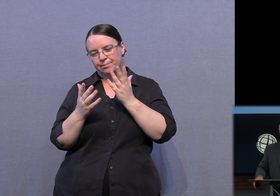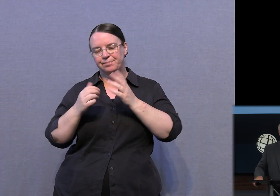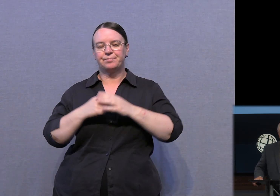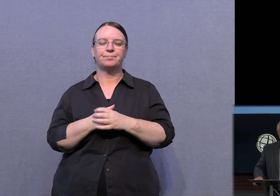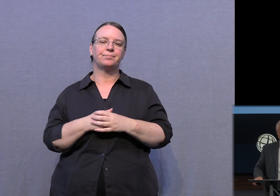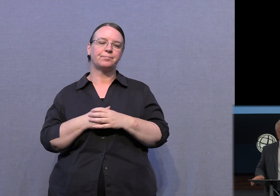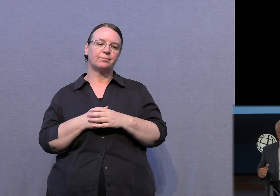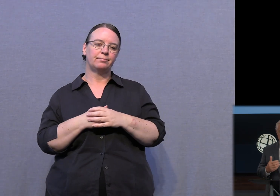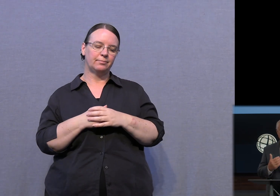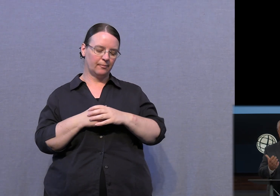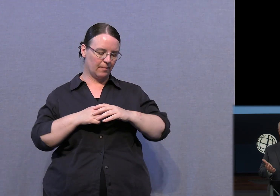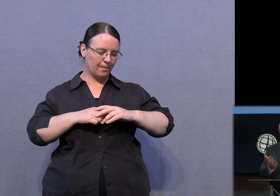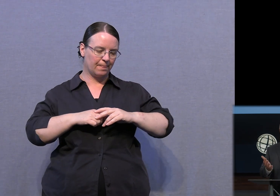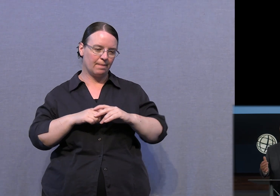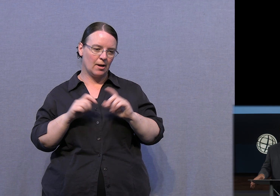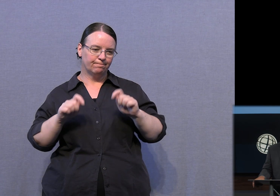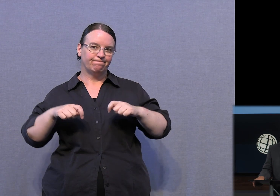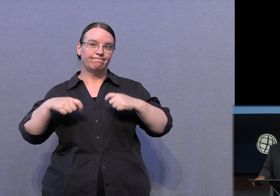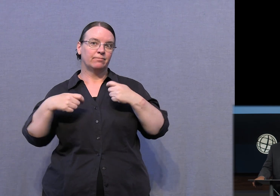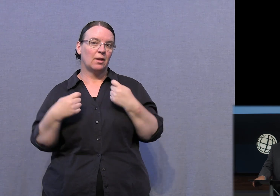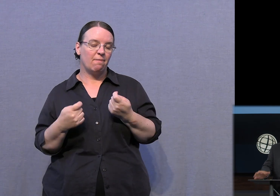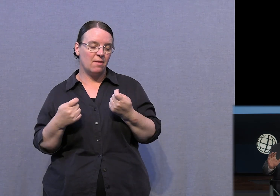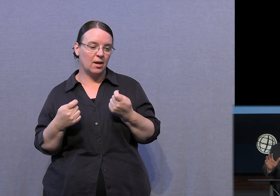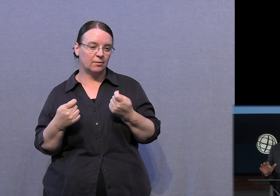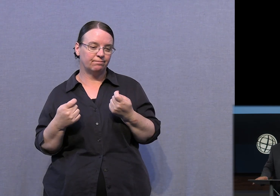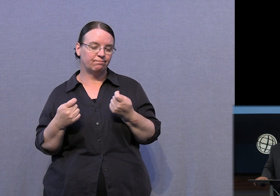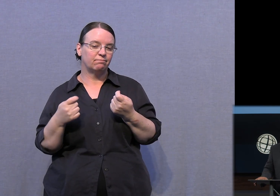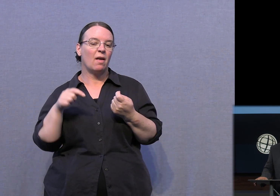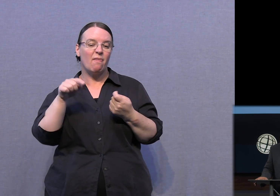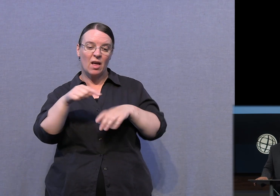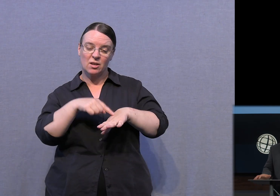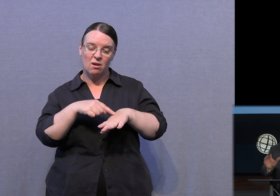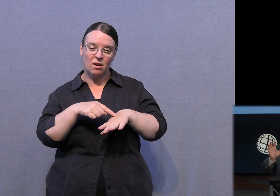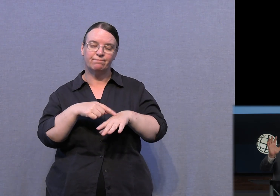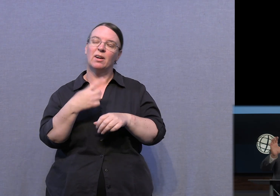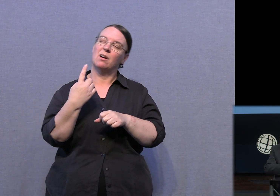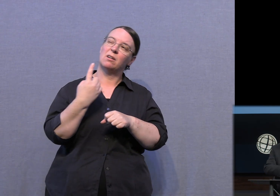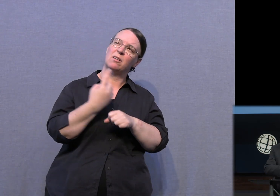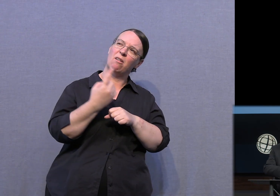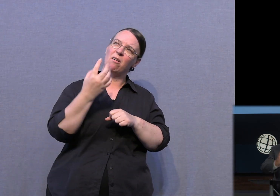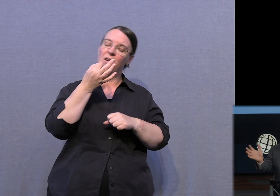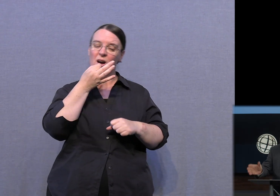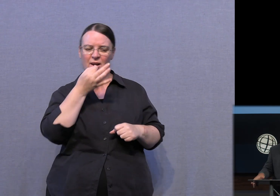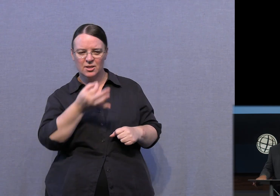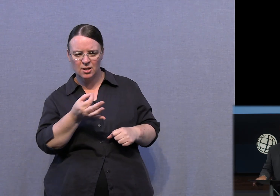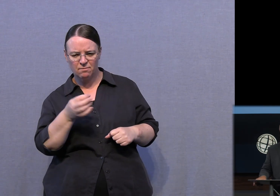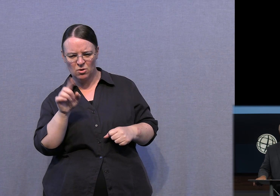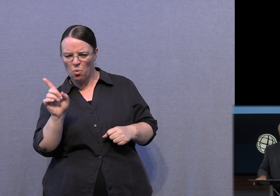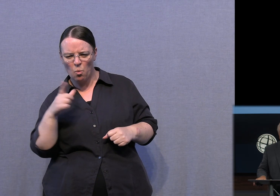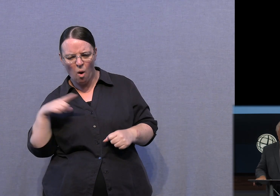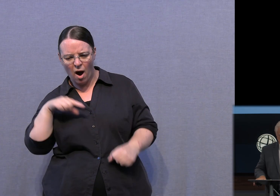God spoke to him out of that in that time and asked, what are you doing? What are you doing